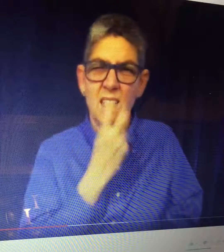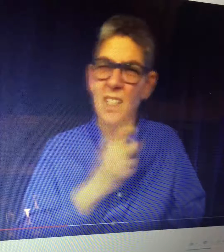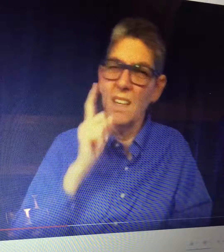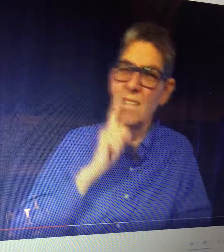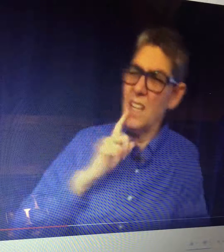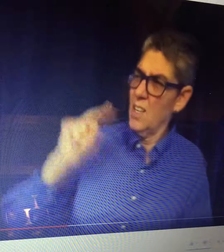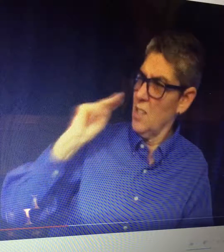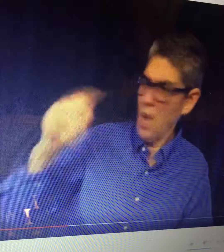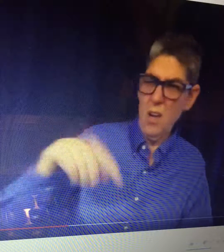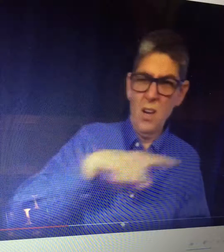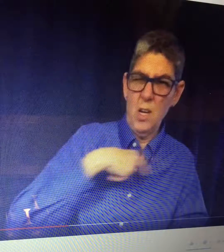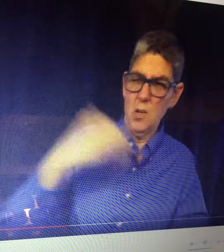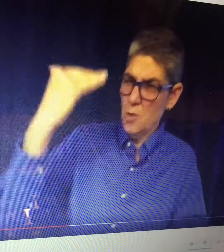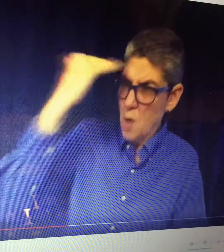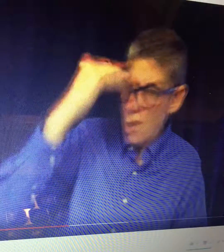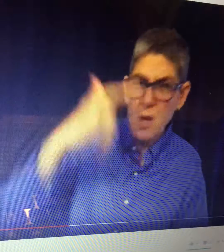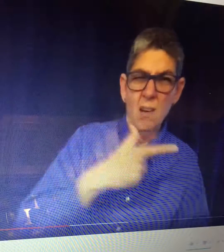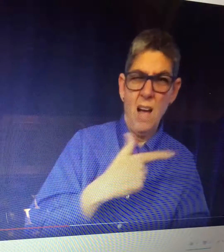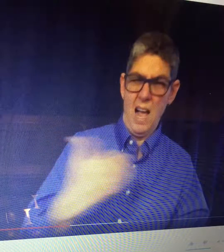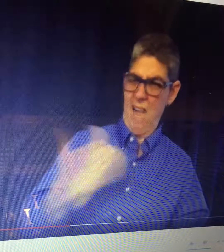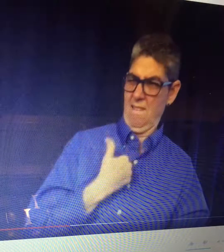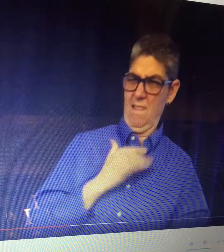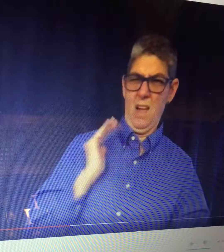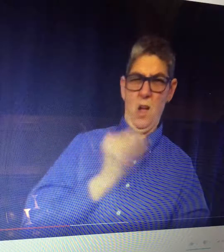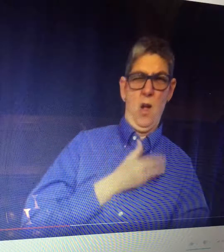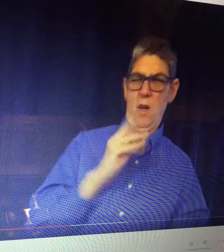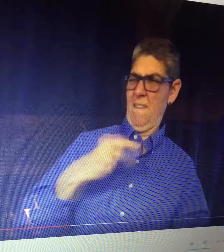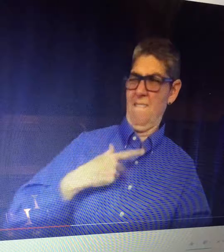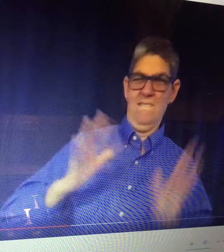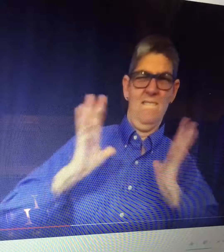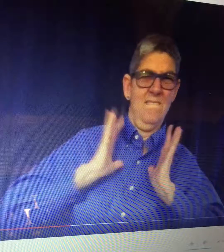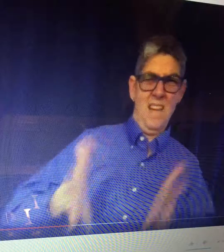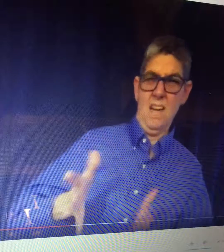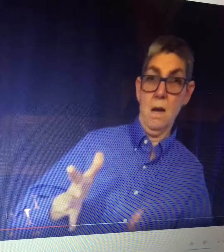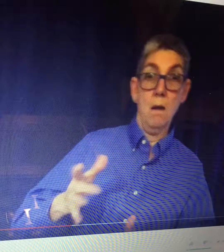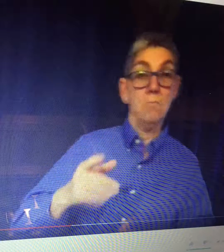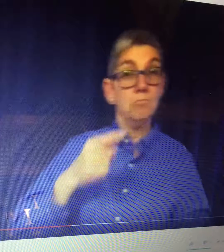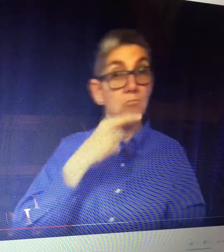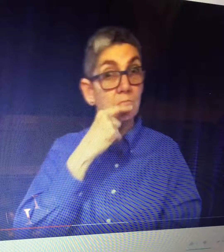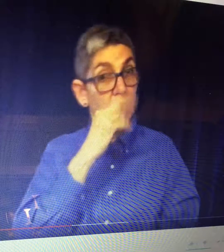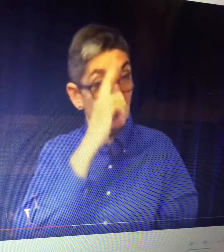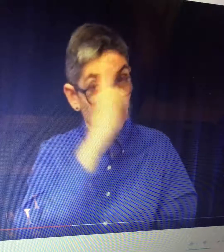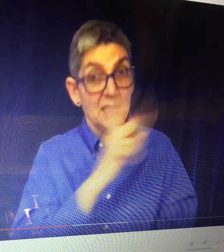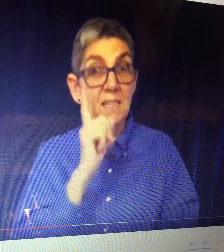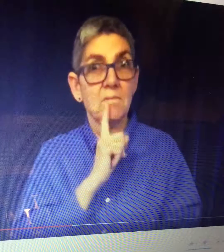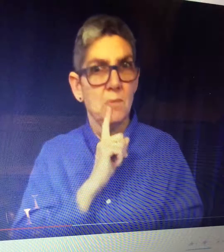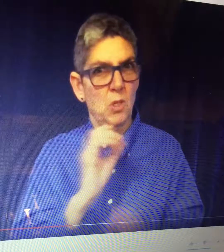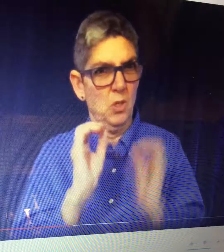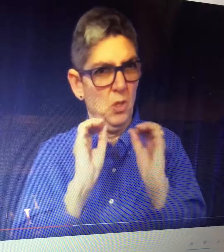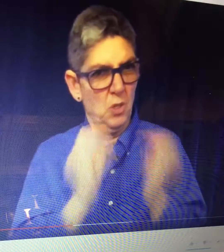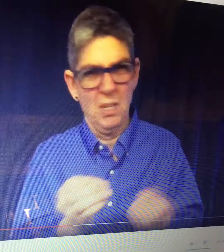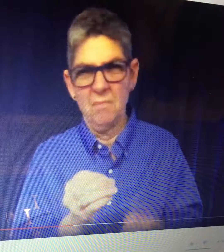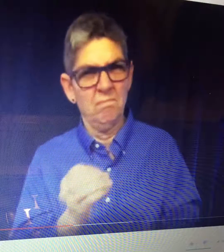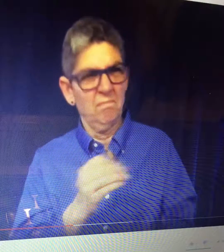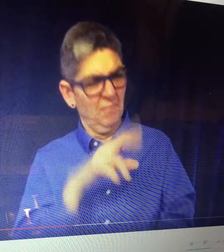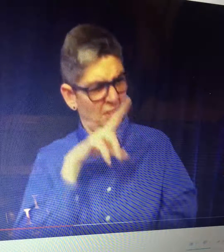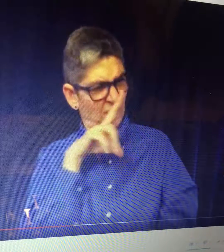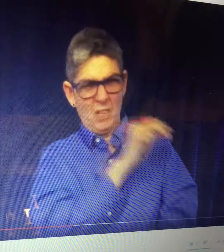signing, that's wrong, and they're definitely pushing the oralist movement. So they have their own language before the deaf do, and it's fine.